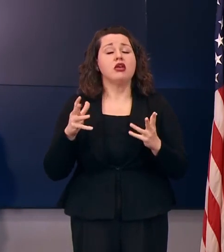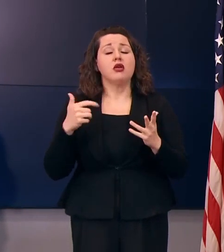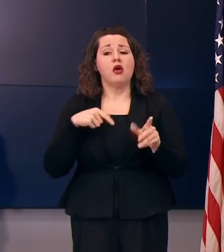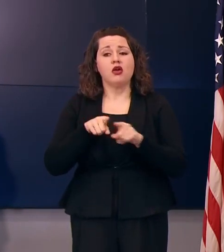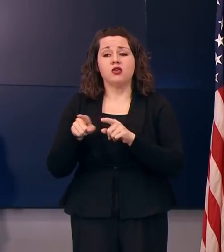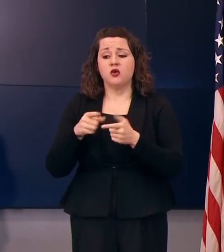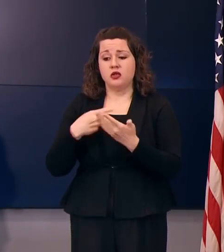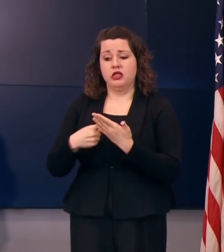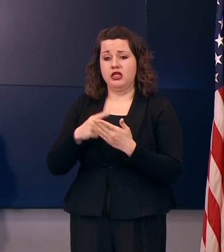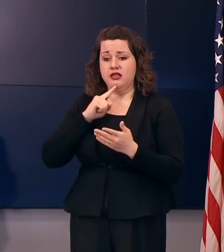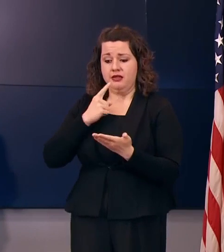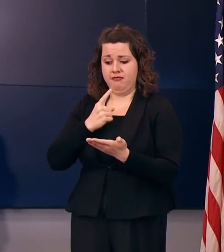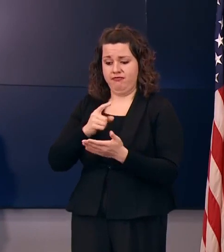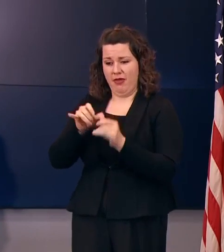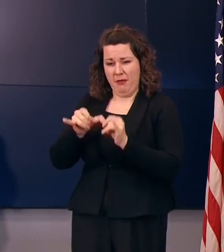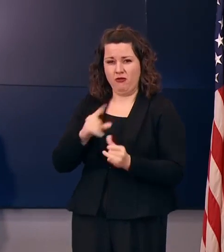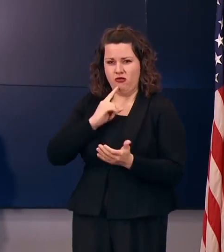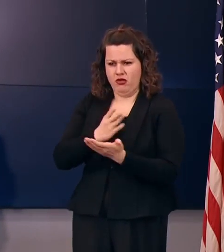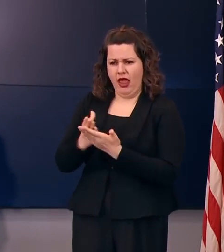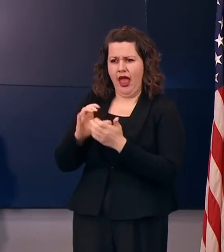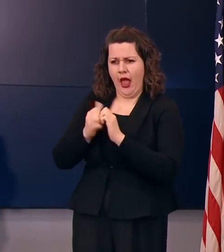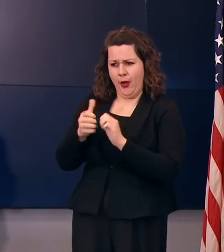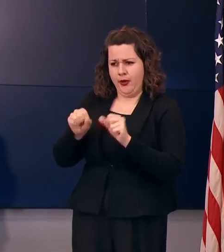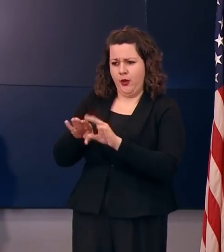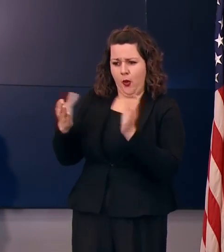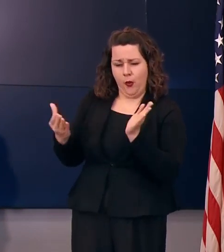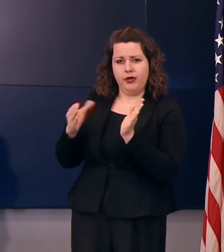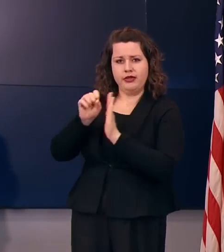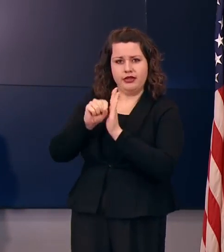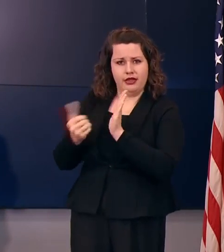talk about how we reopen the state as well. And so,